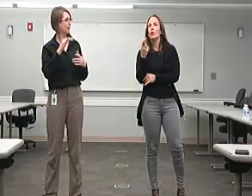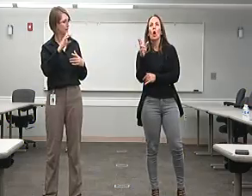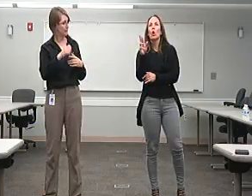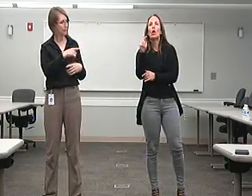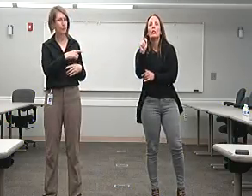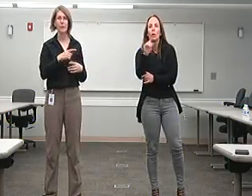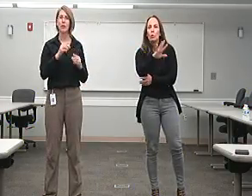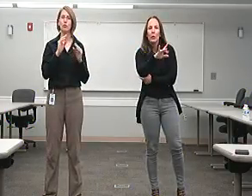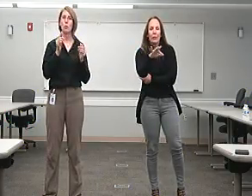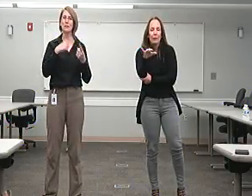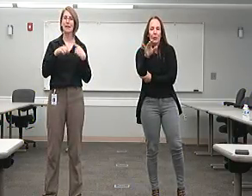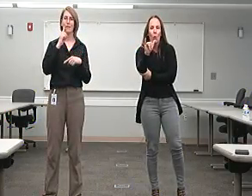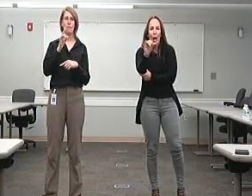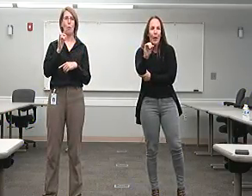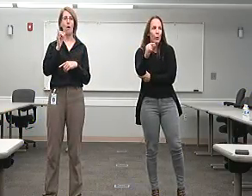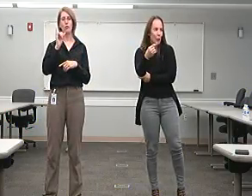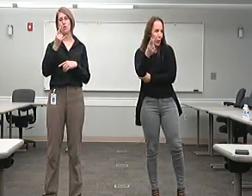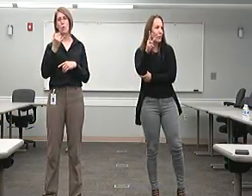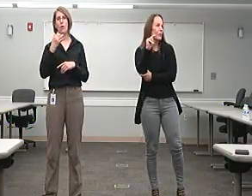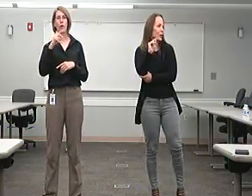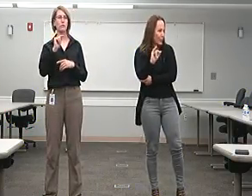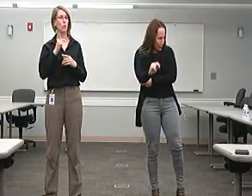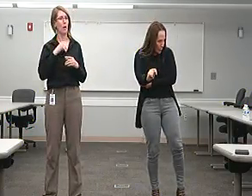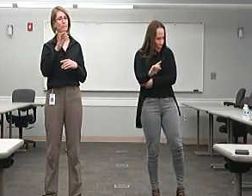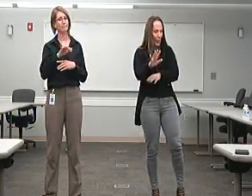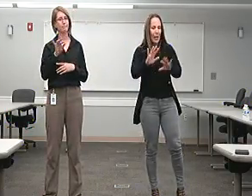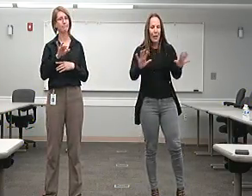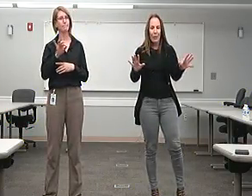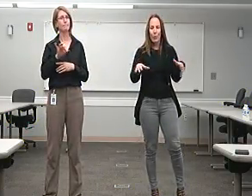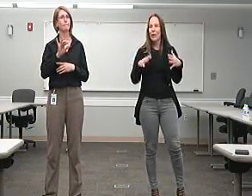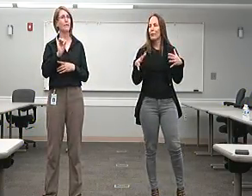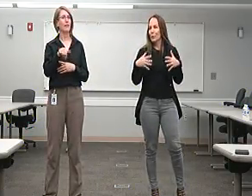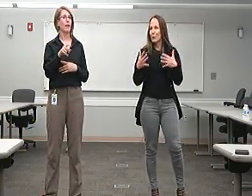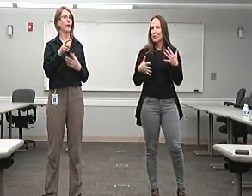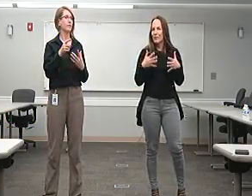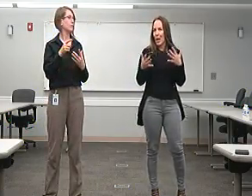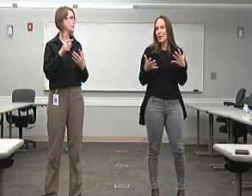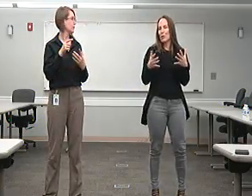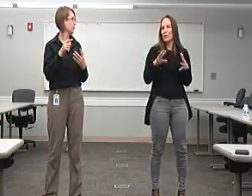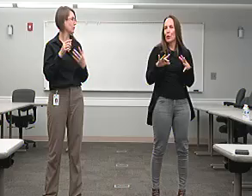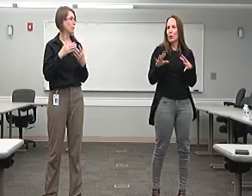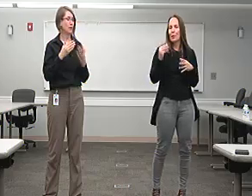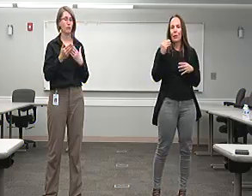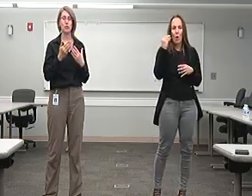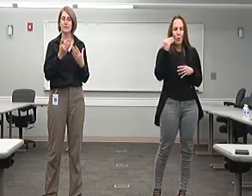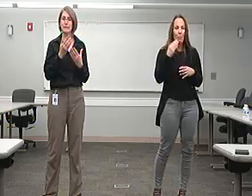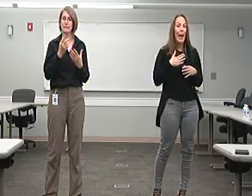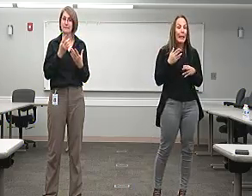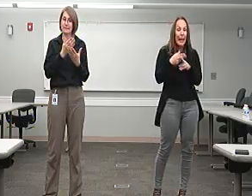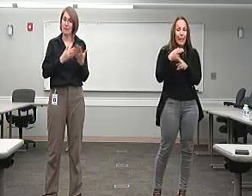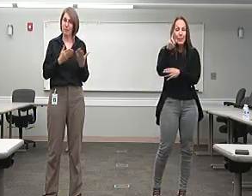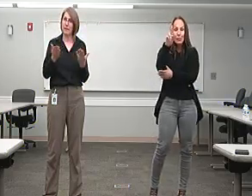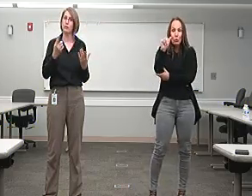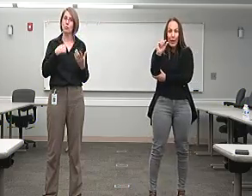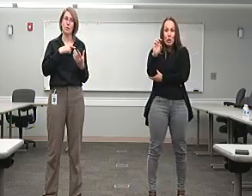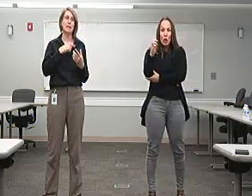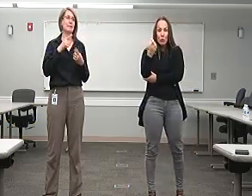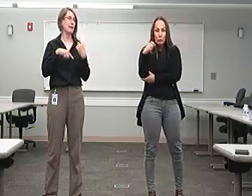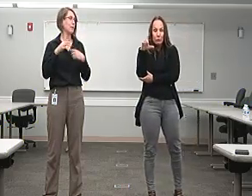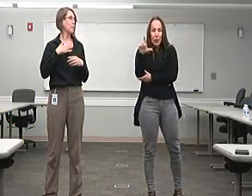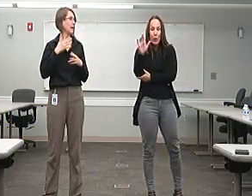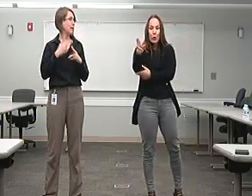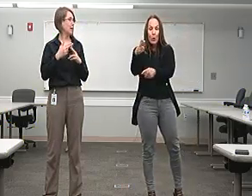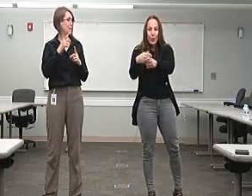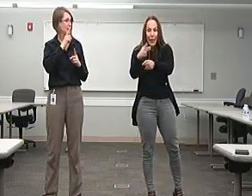going to finger Y-O, you finger spell yogurt, whatever signs we finger spelled at home. My name is Rachel. Your name